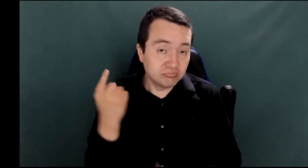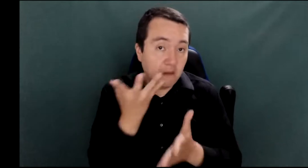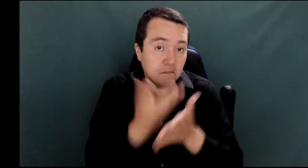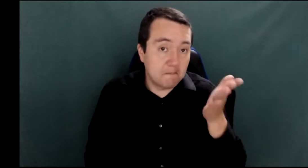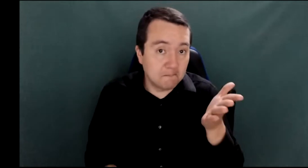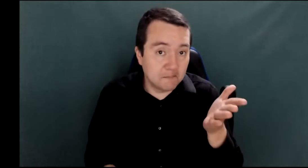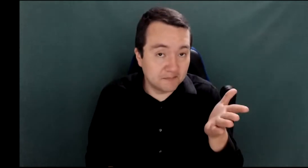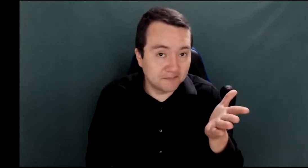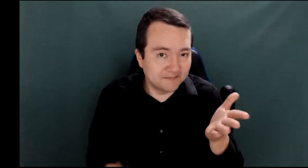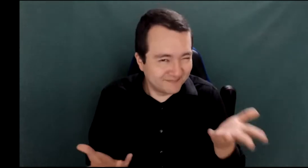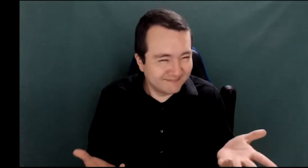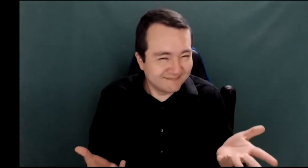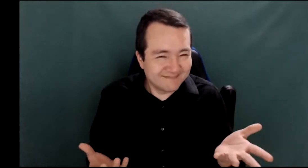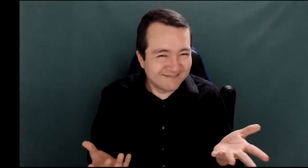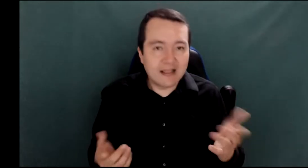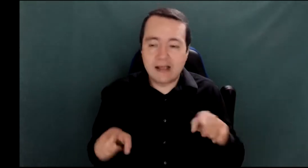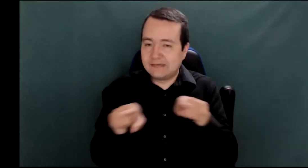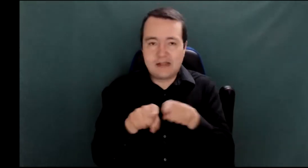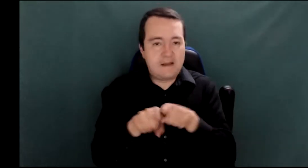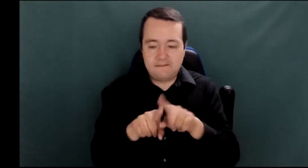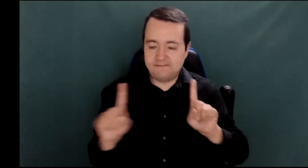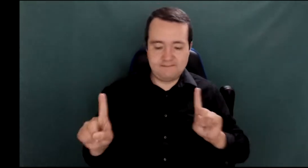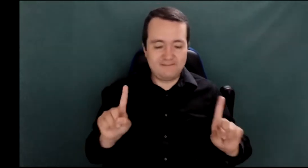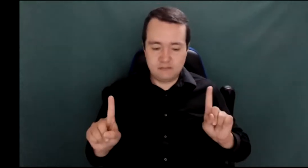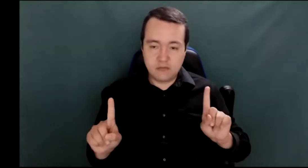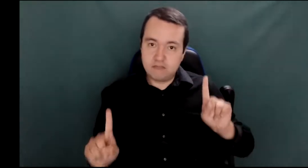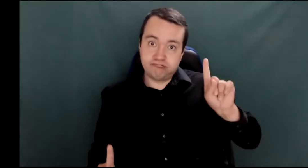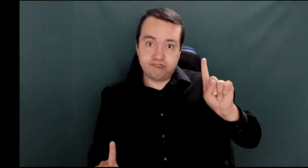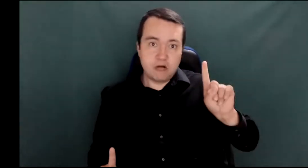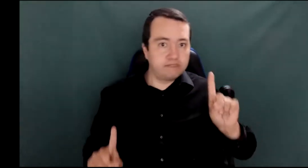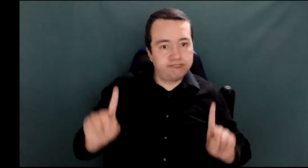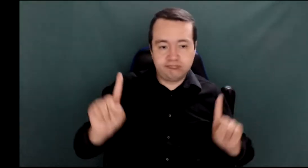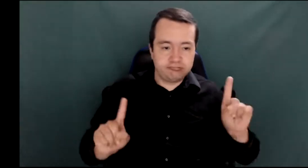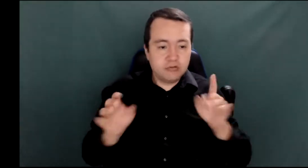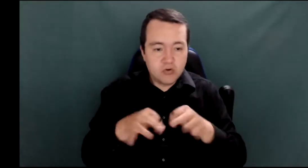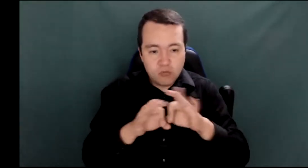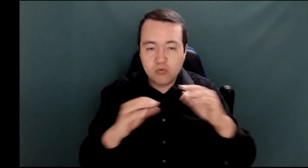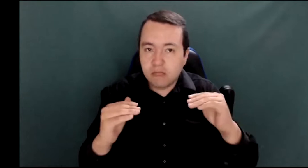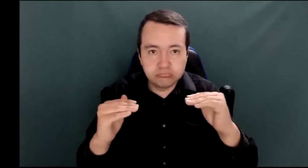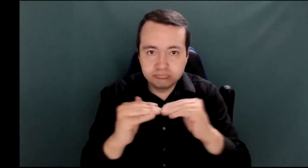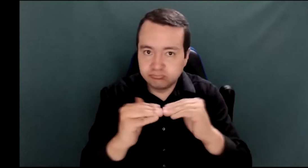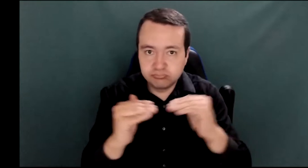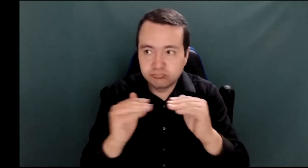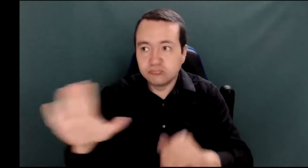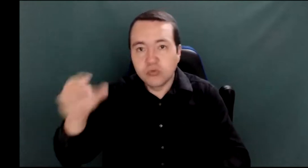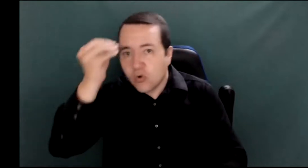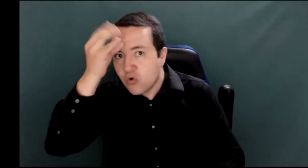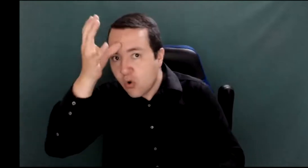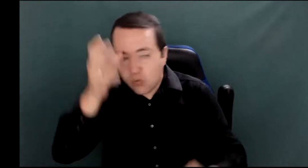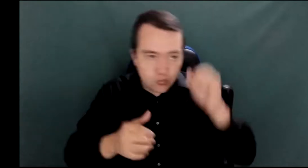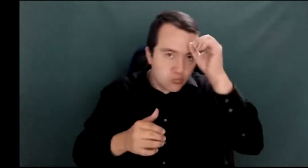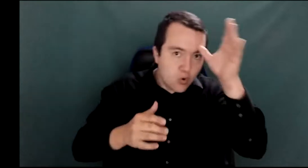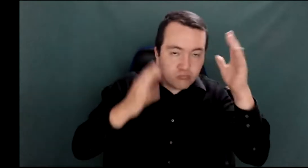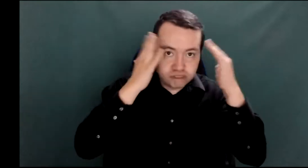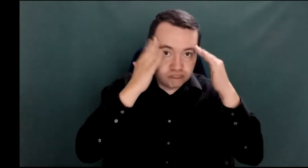And we don't want this knowledge to disappear. So the idea is to bring together the different experiences, the